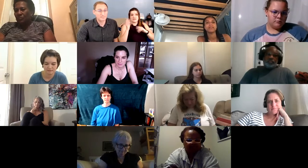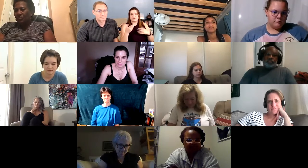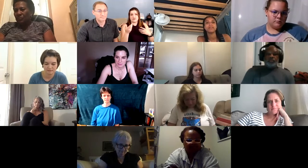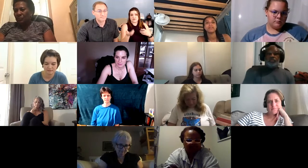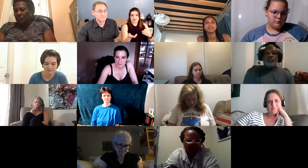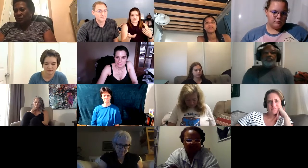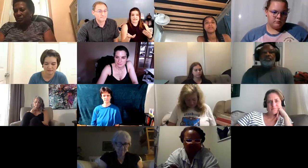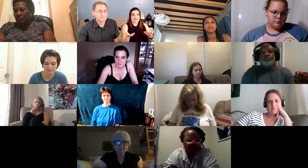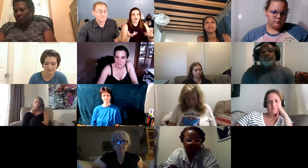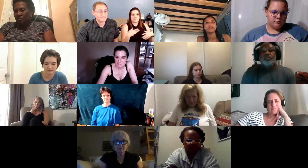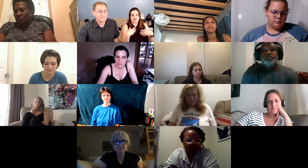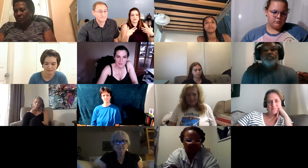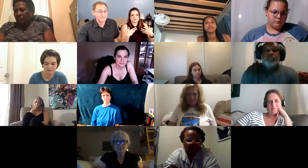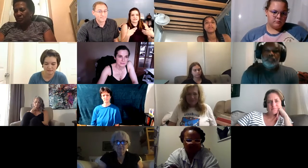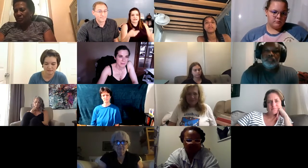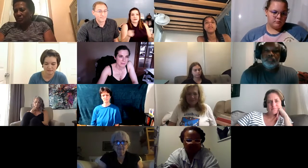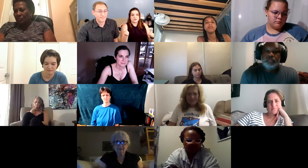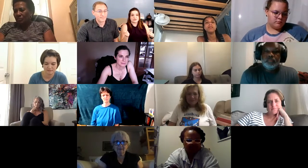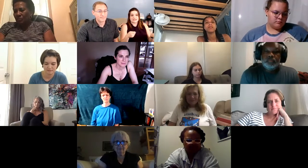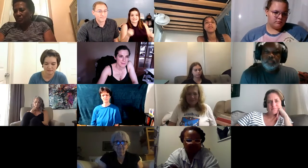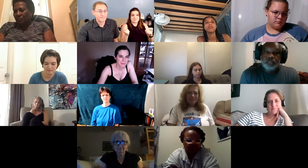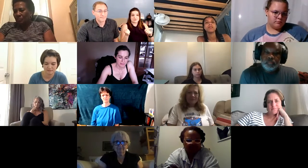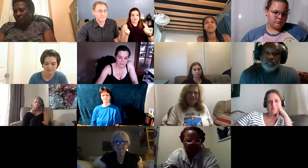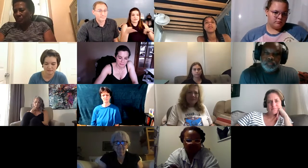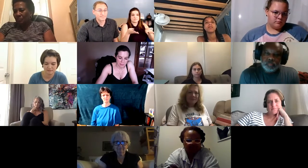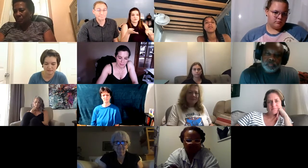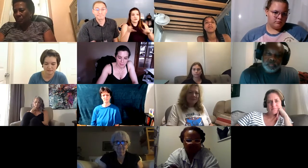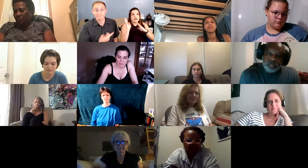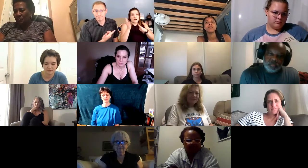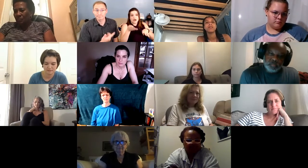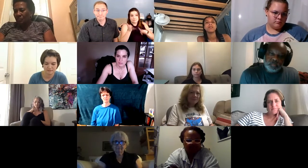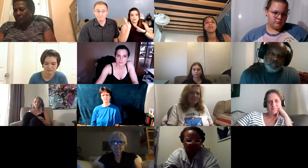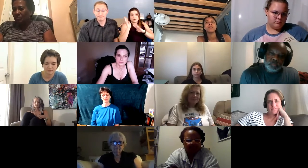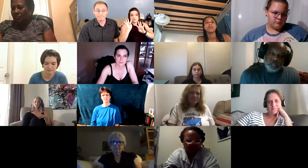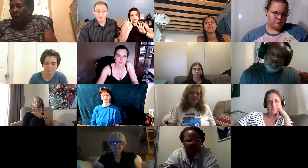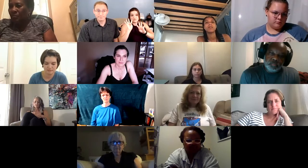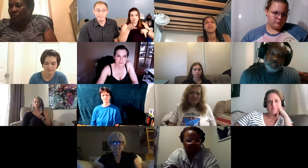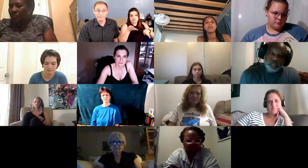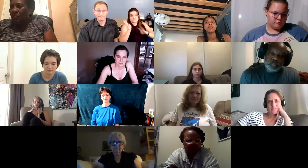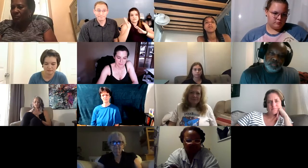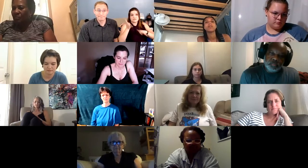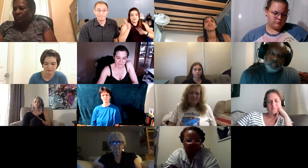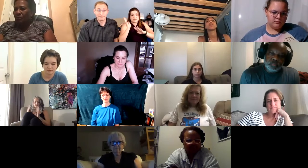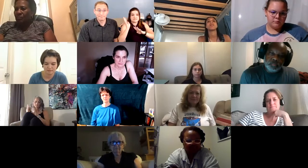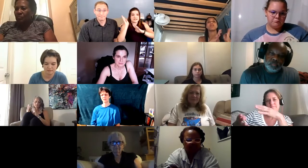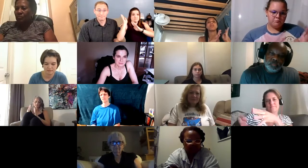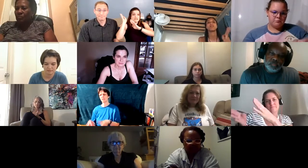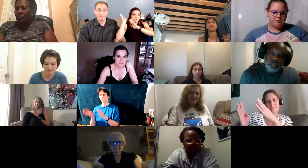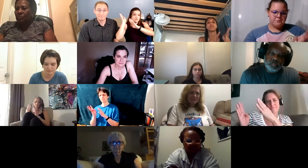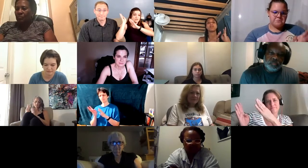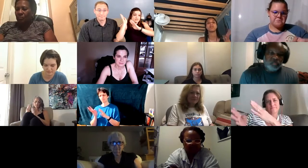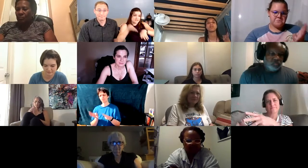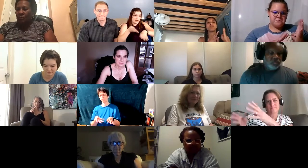classifier. If you ever curious, like, hey, how do you sign like uploading? Like it's uploading to my computer. Uploading with 4s.